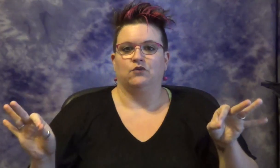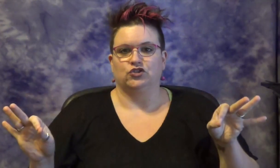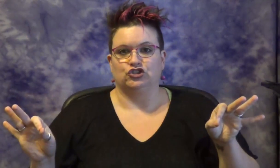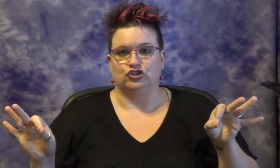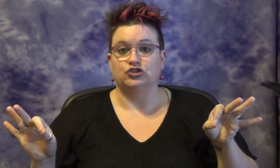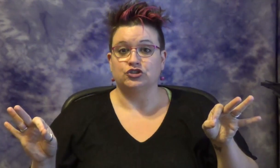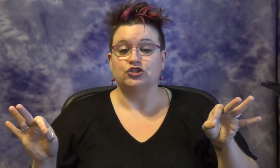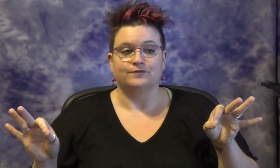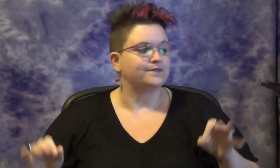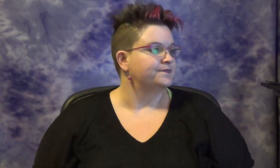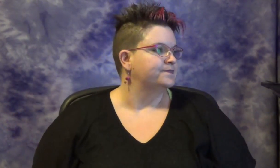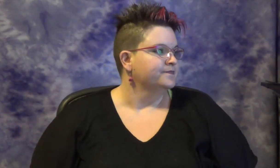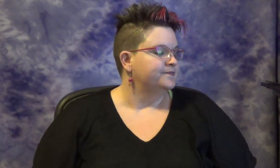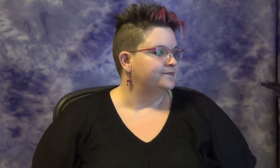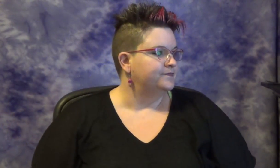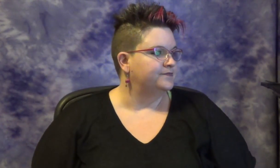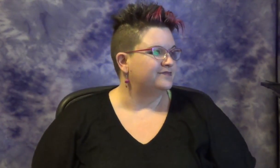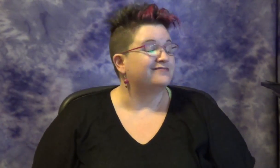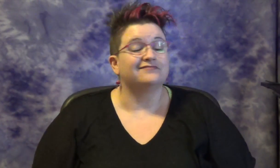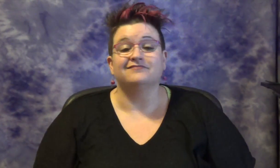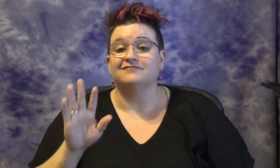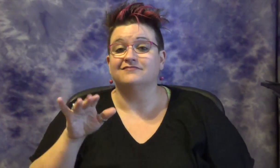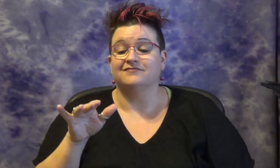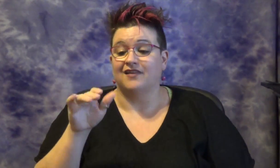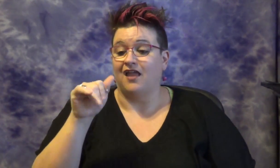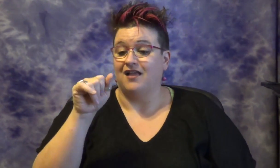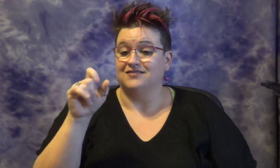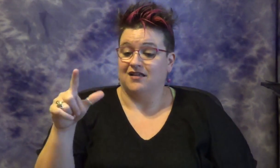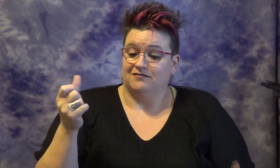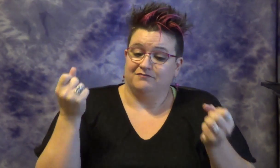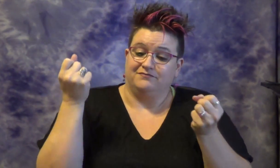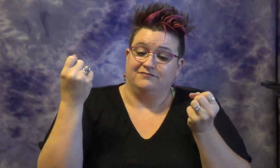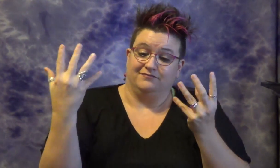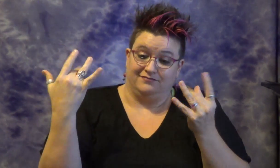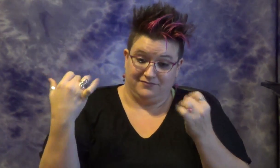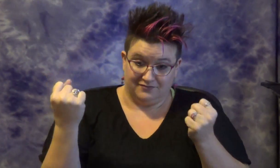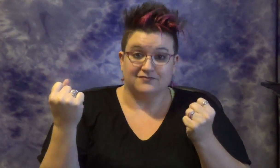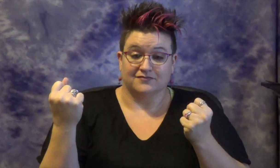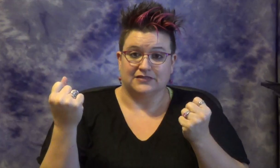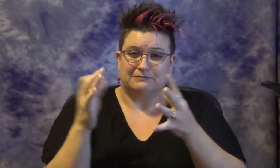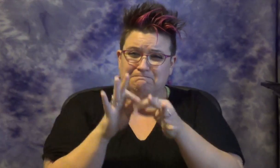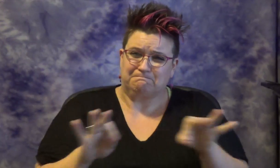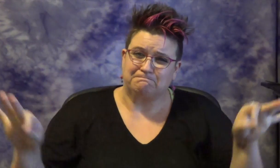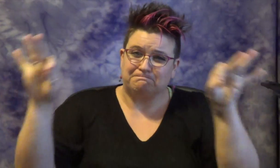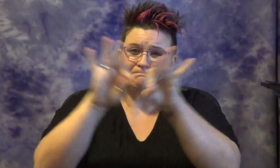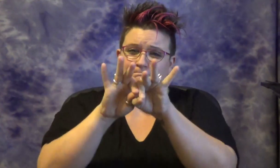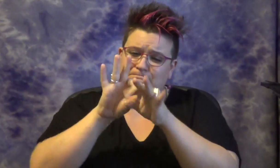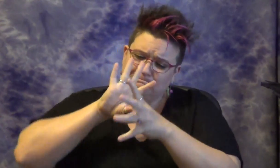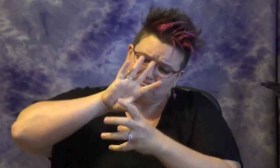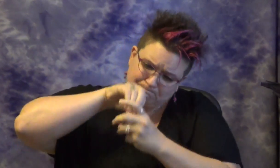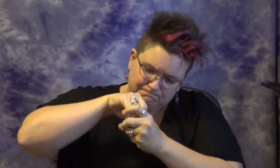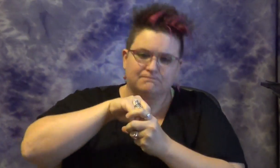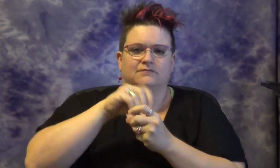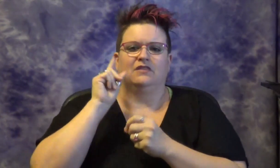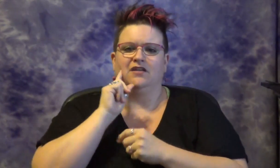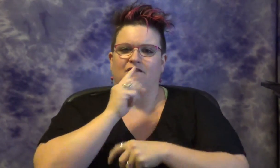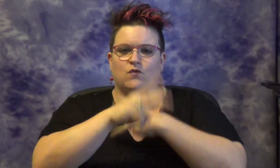it's accepted and is the primary language for that community. And ASL